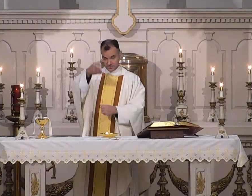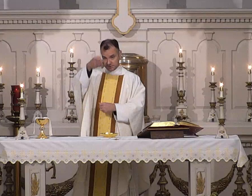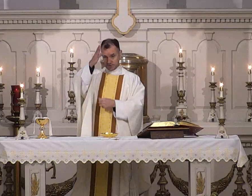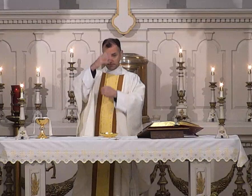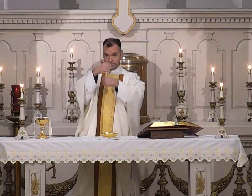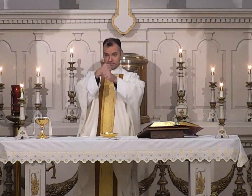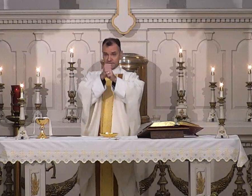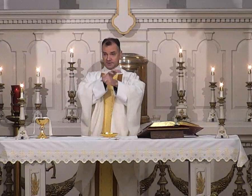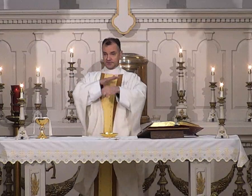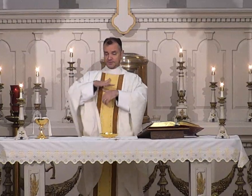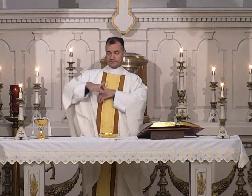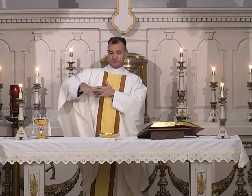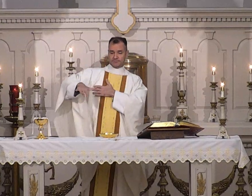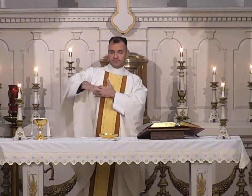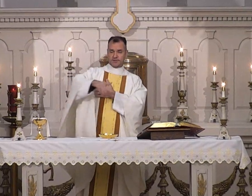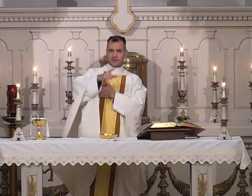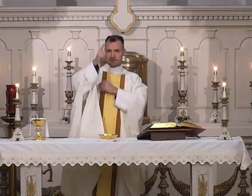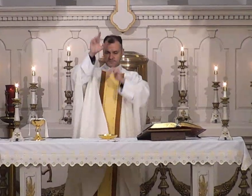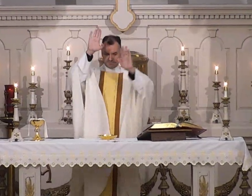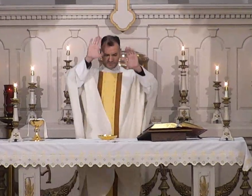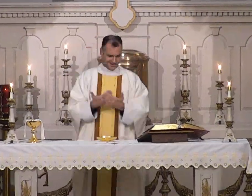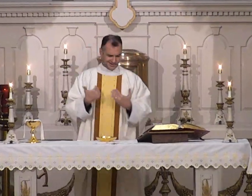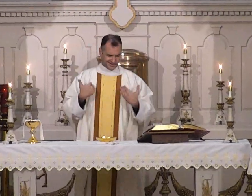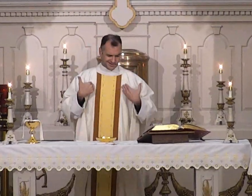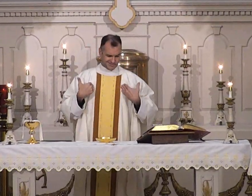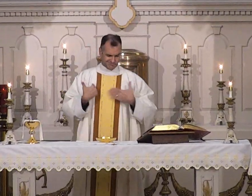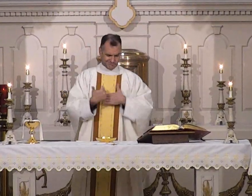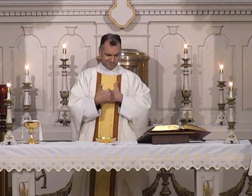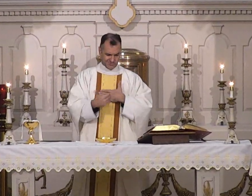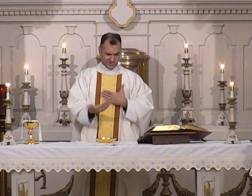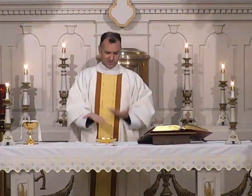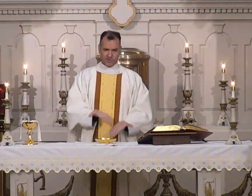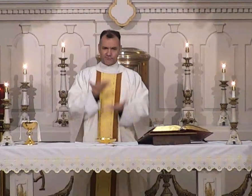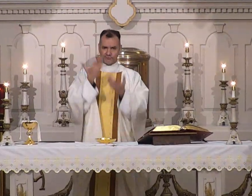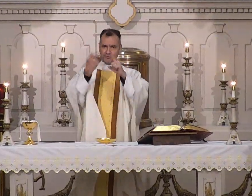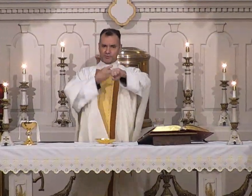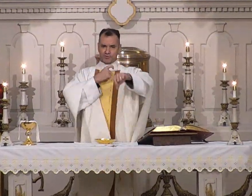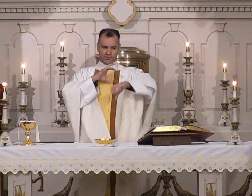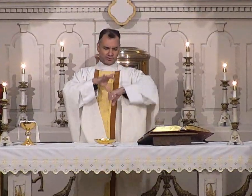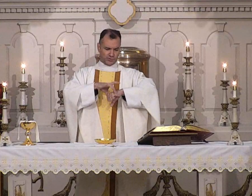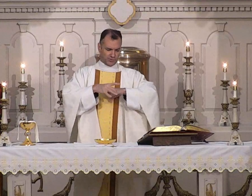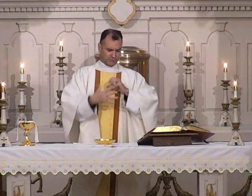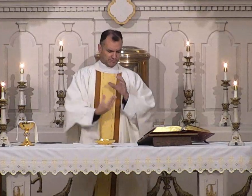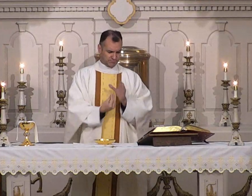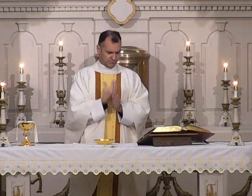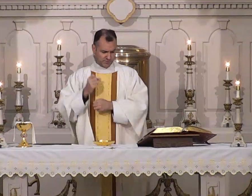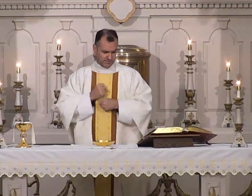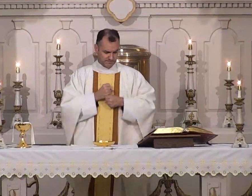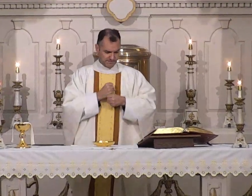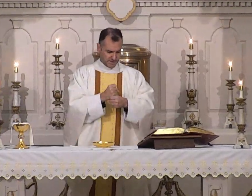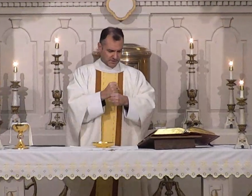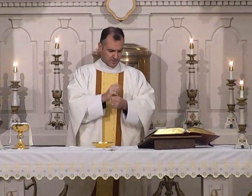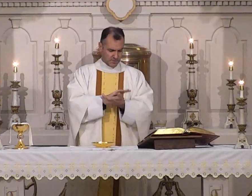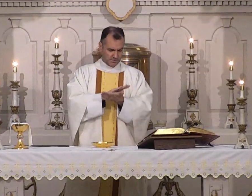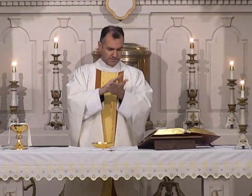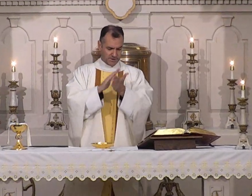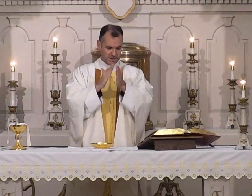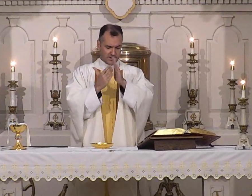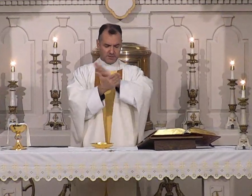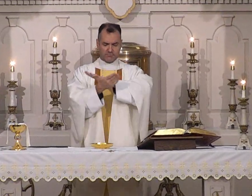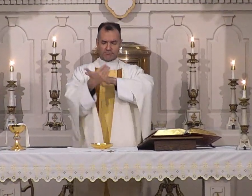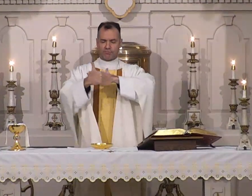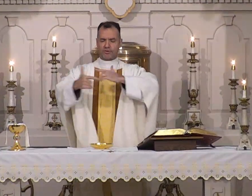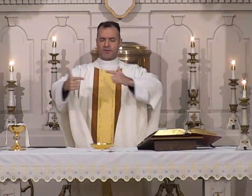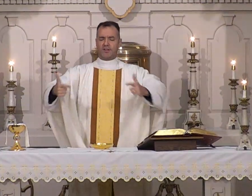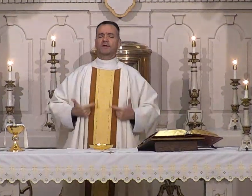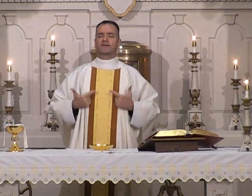Blessed are you, Lord God of all creation, for through your goodness we have received the bread we offer you. Fruit of the earth and work of human hands, it